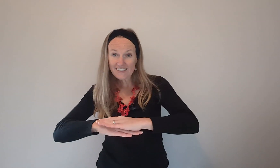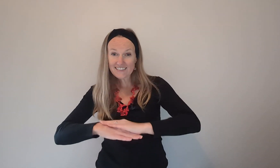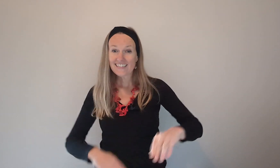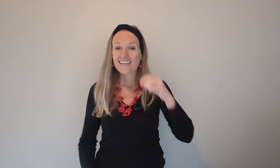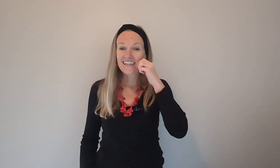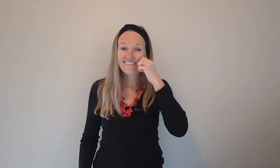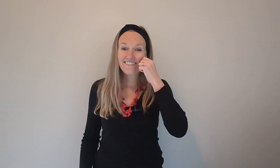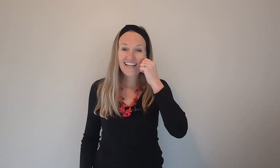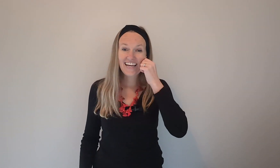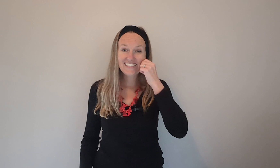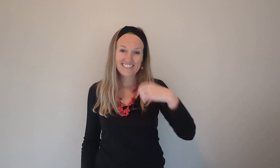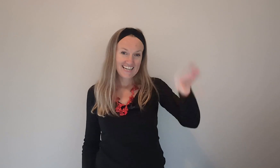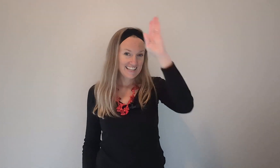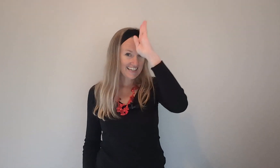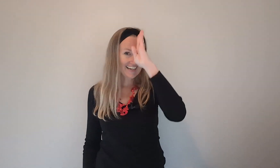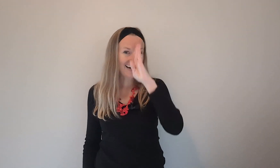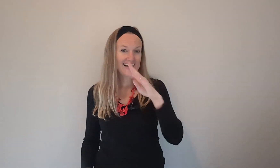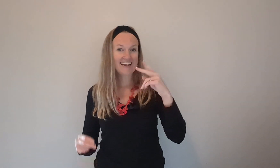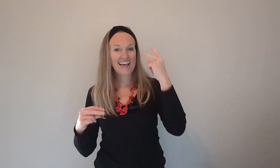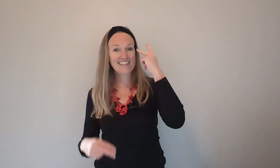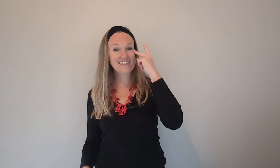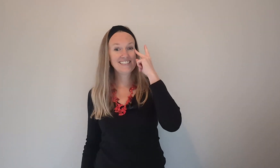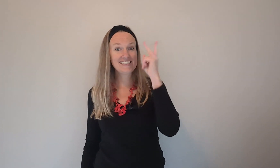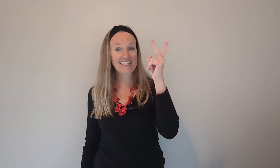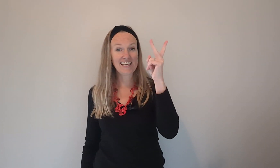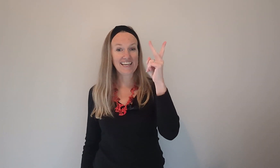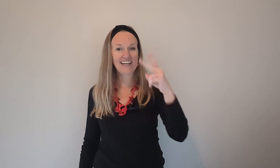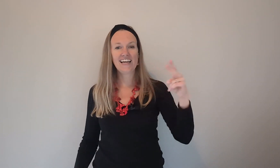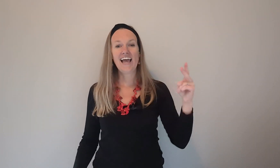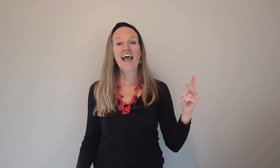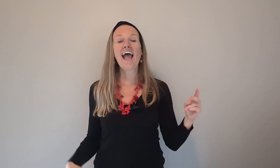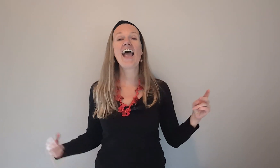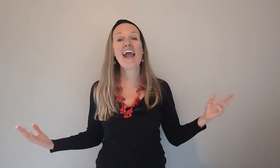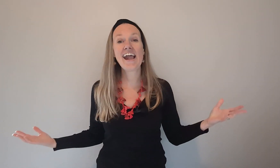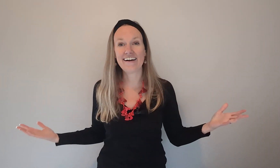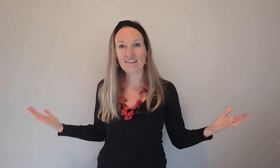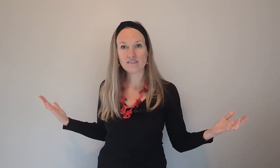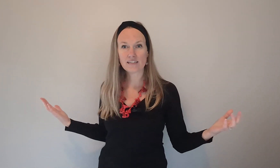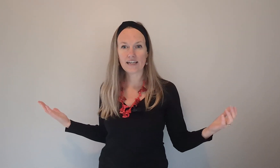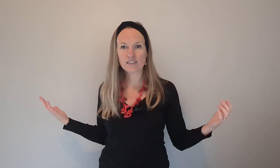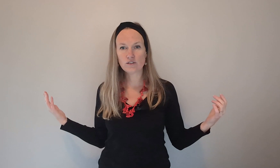Veiled in flesh, the Godhead see. Hail. Okay,